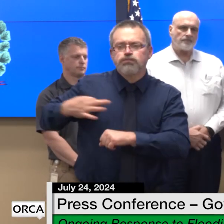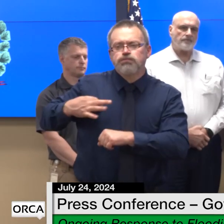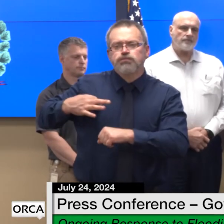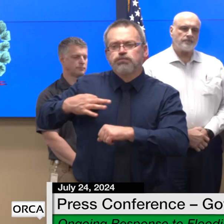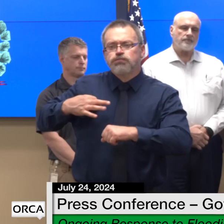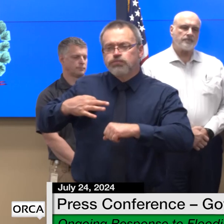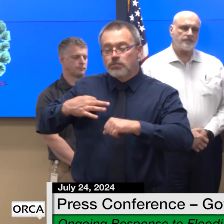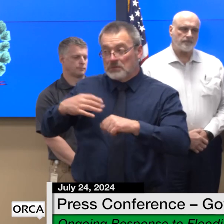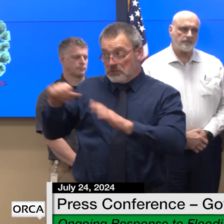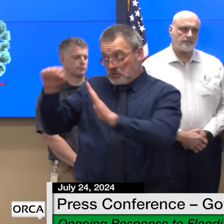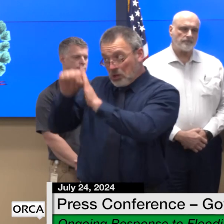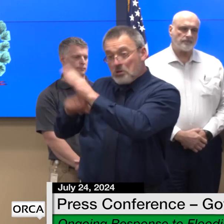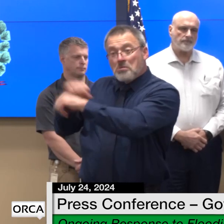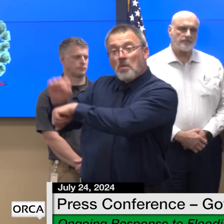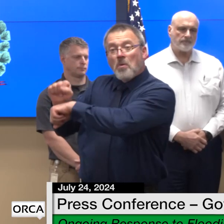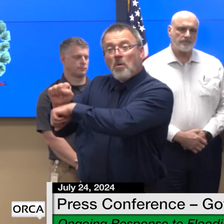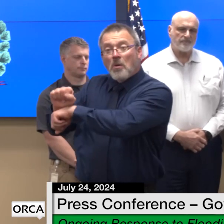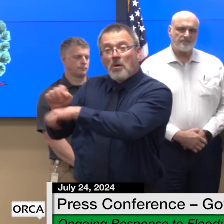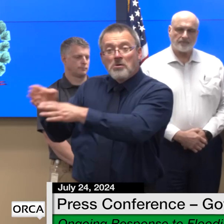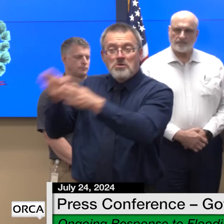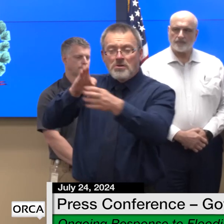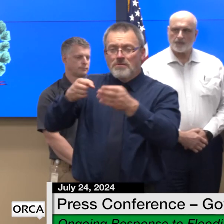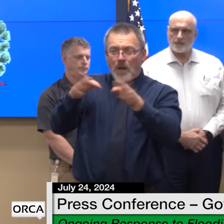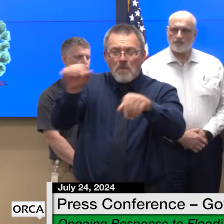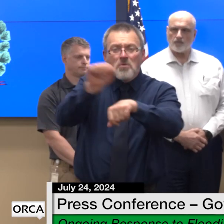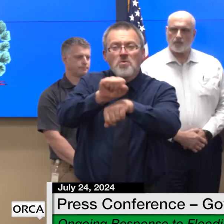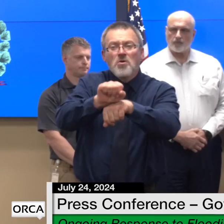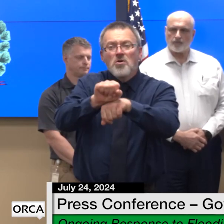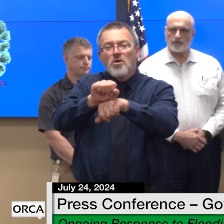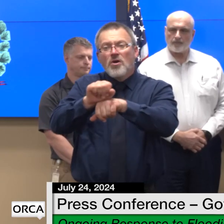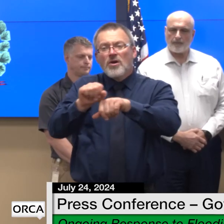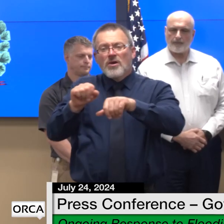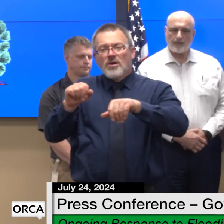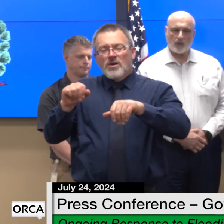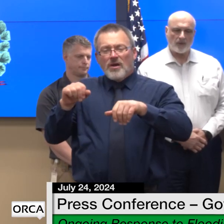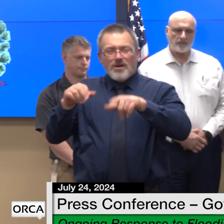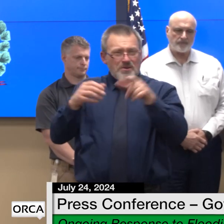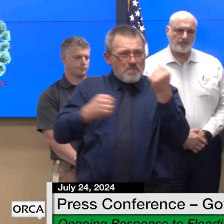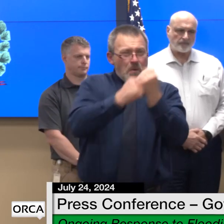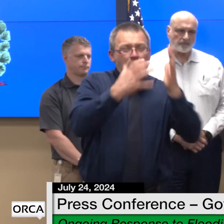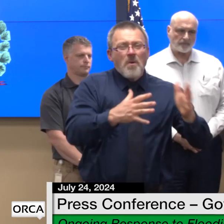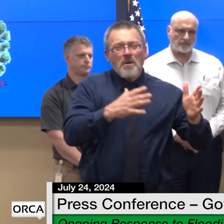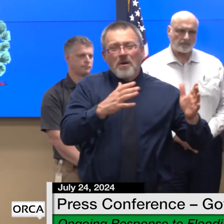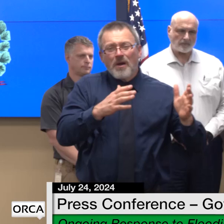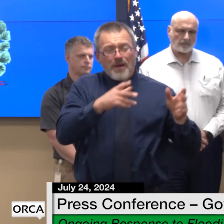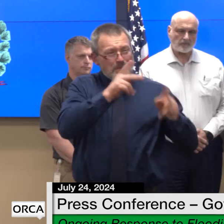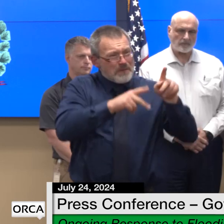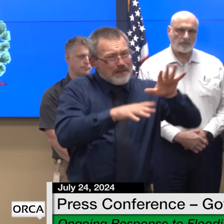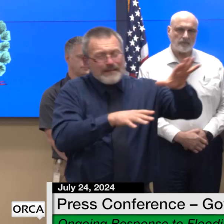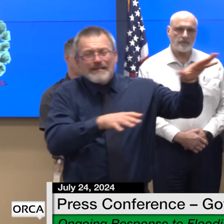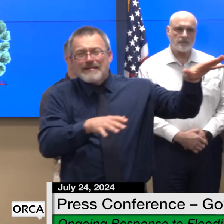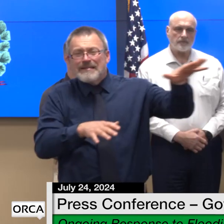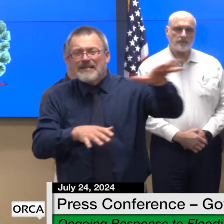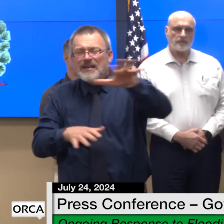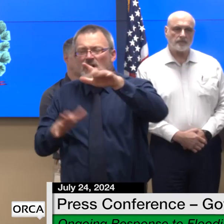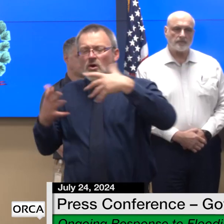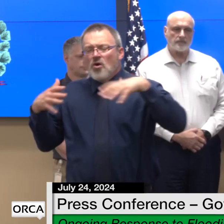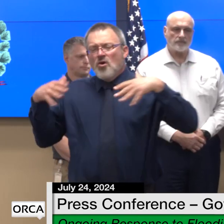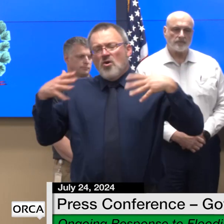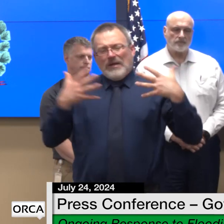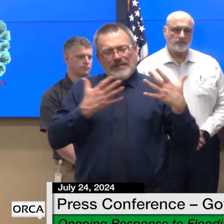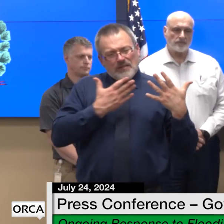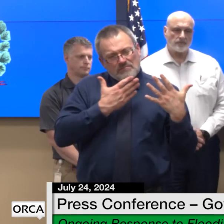officials, including public works staff and road crews, support organizations, and individual Vermonters that continue to assess